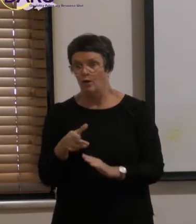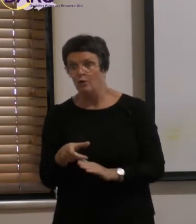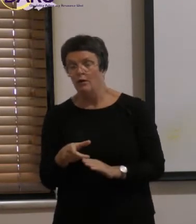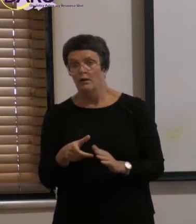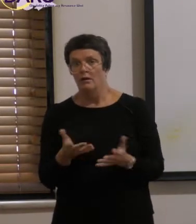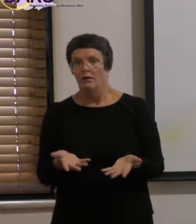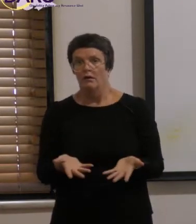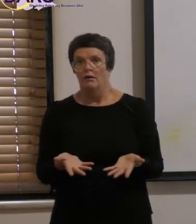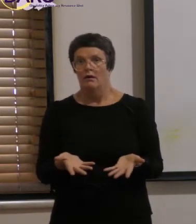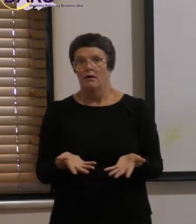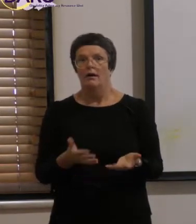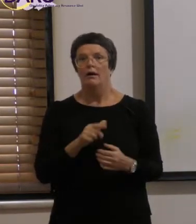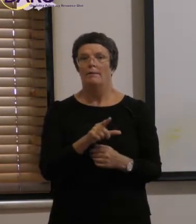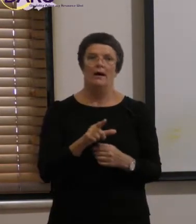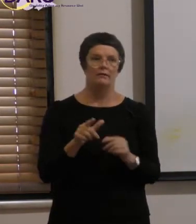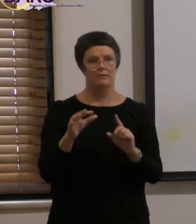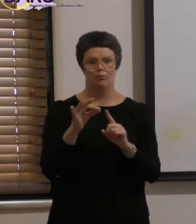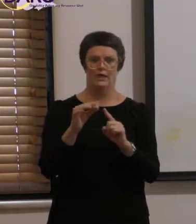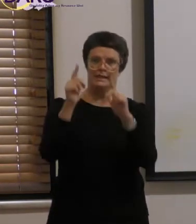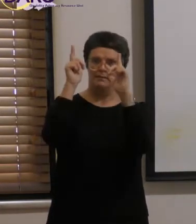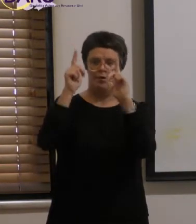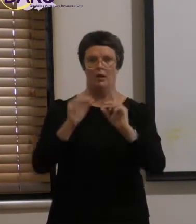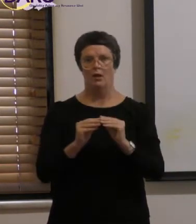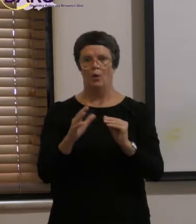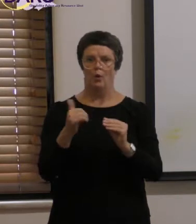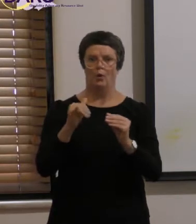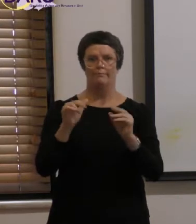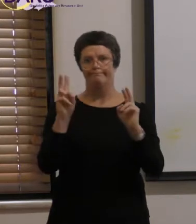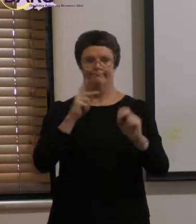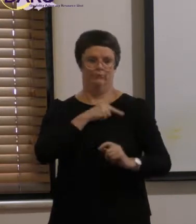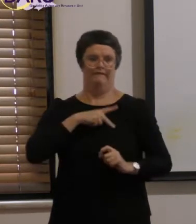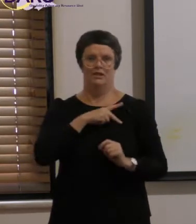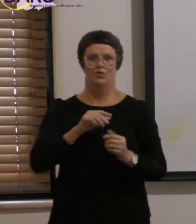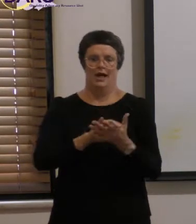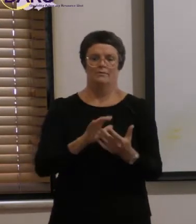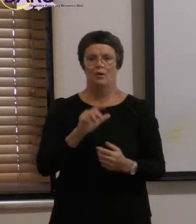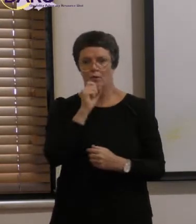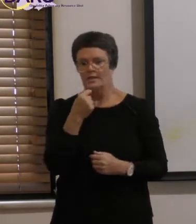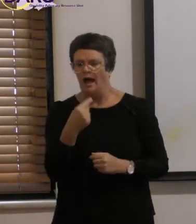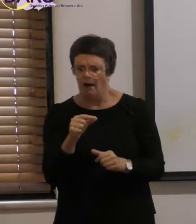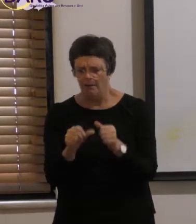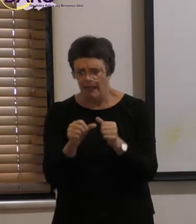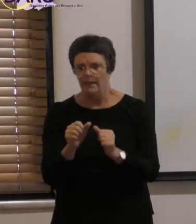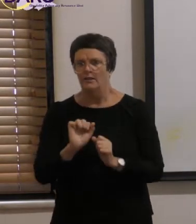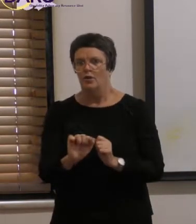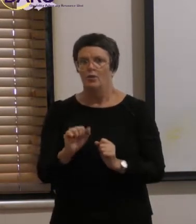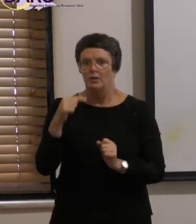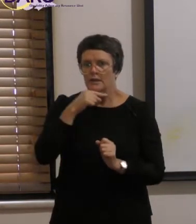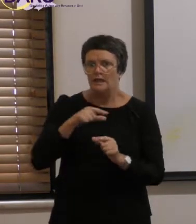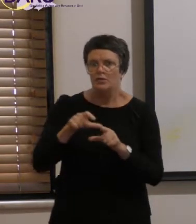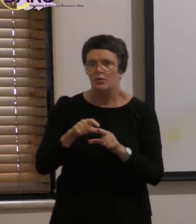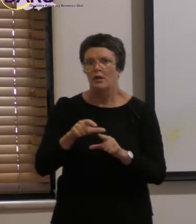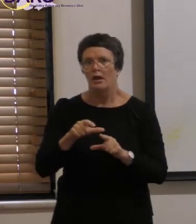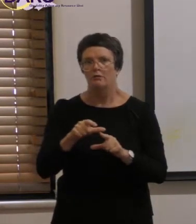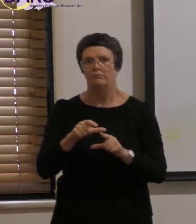there will be this expertise, that's where her needs will be best met, and it's based on nothing, So people often